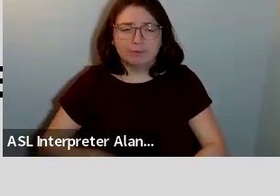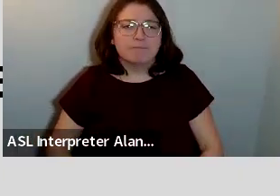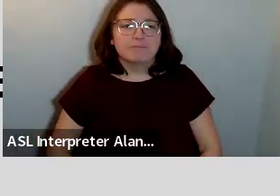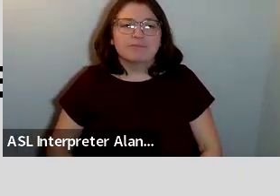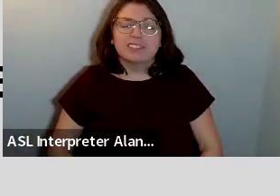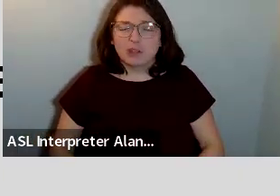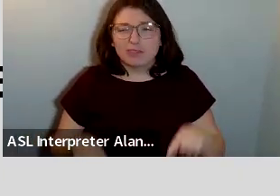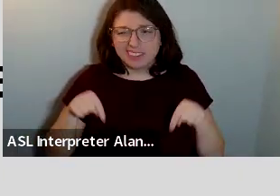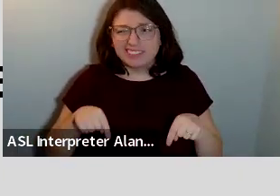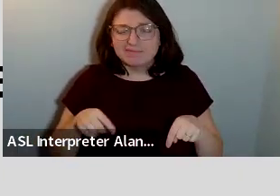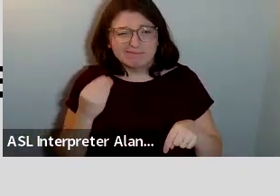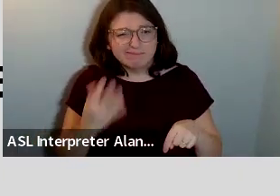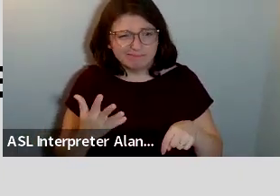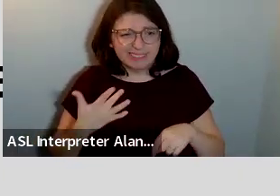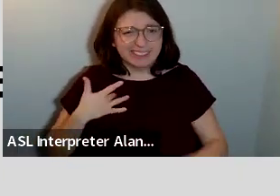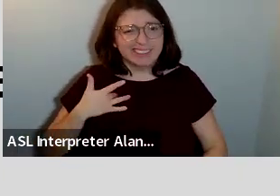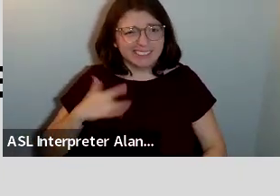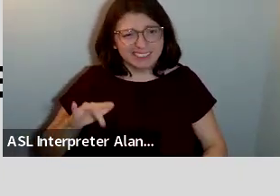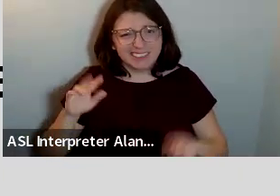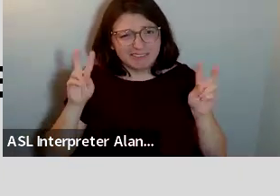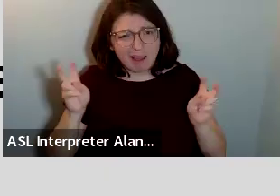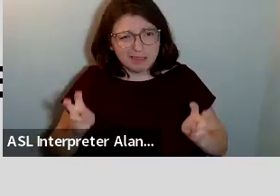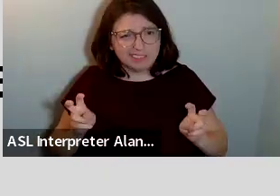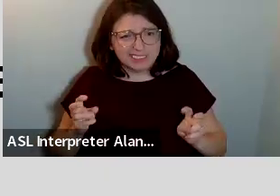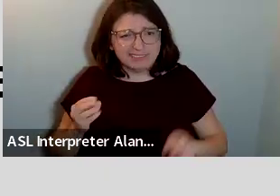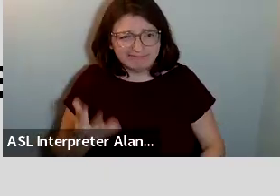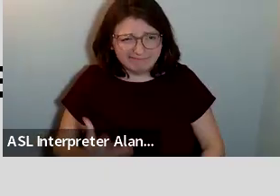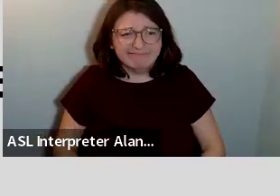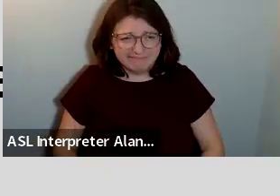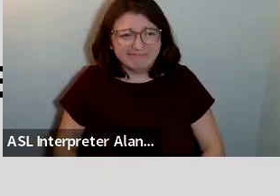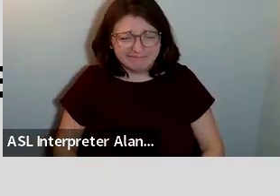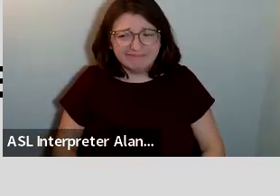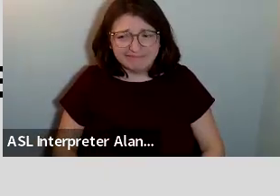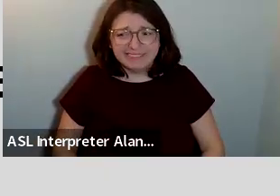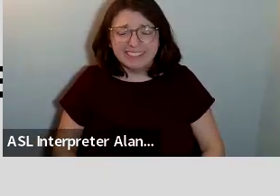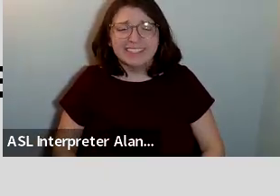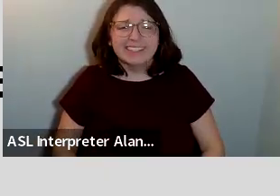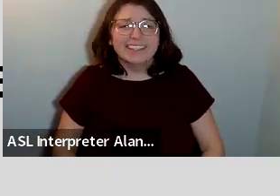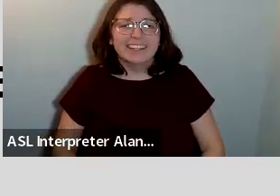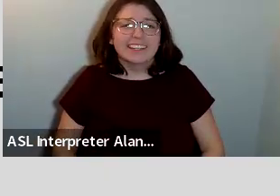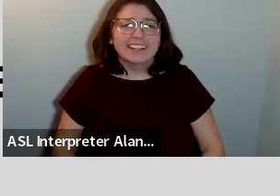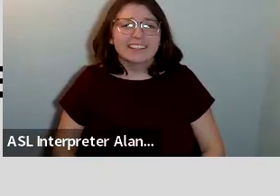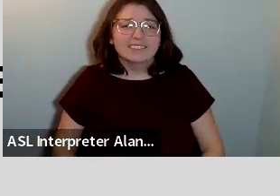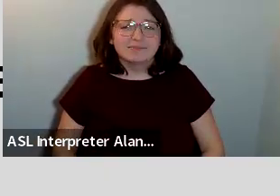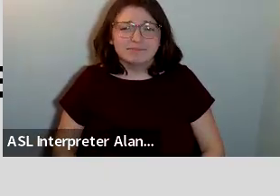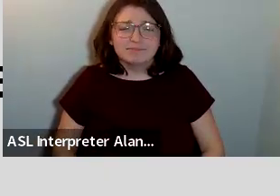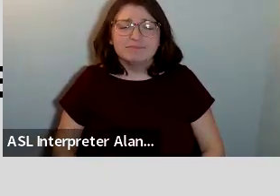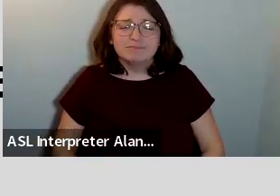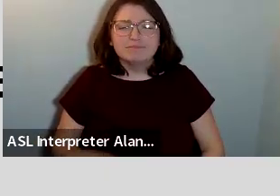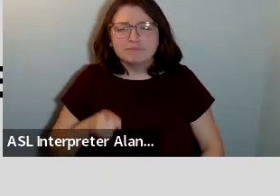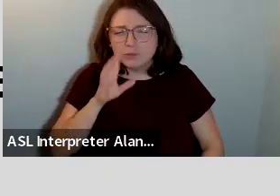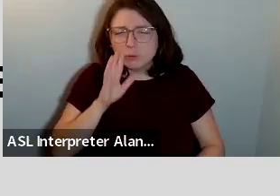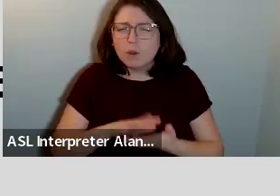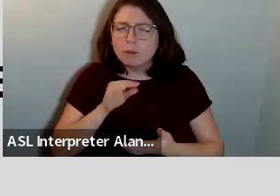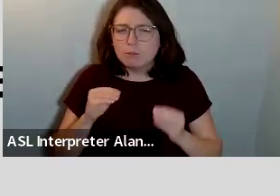some really sensitive stuff here, and we're talking about uh, what you'll learn more